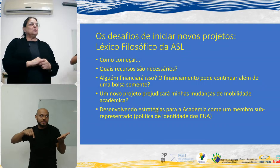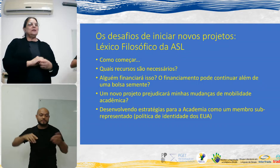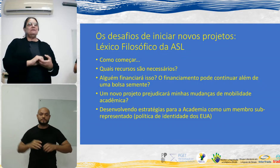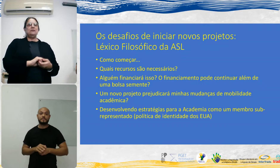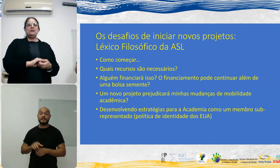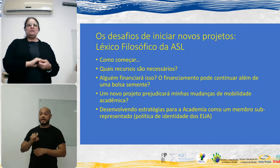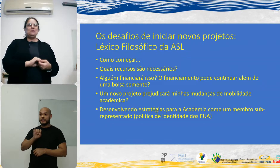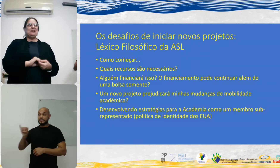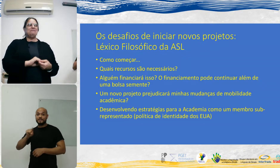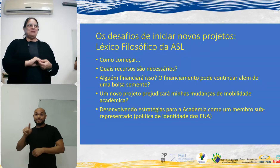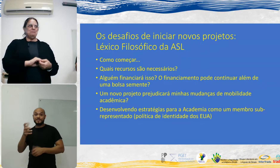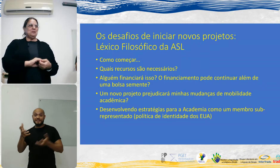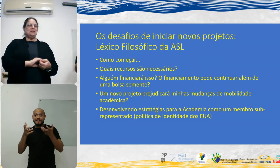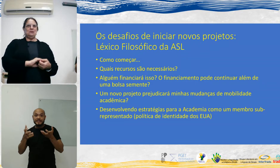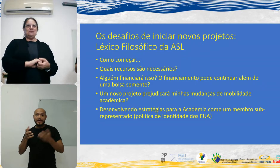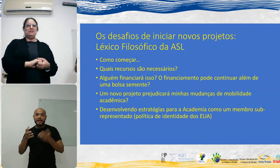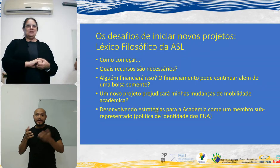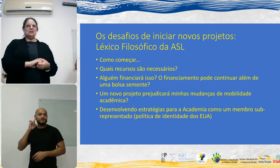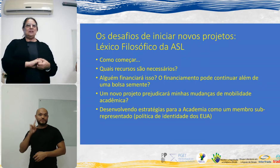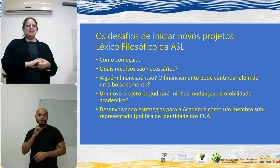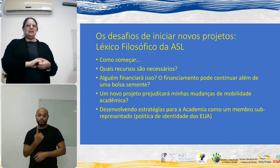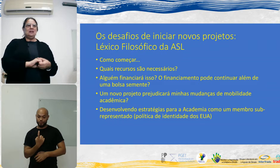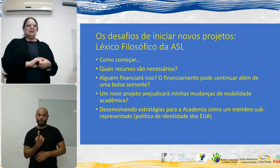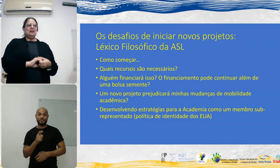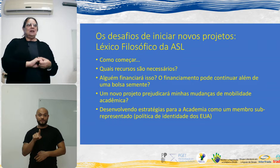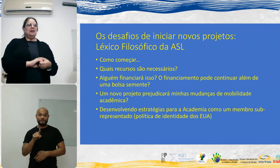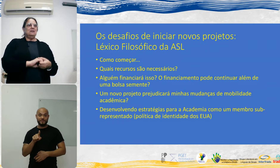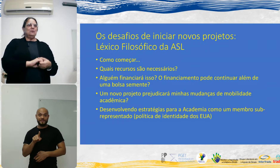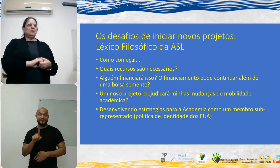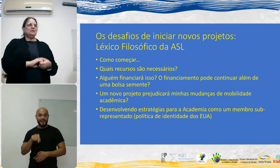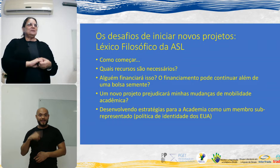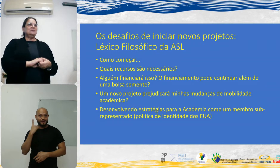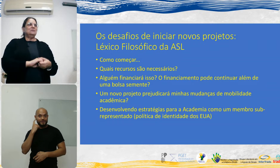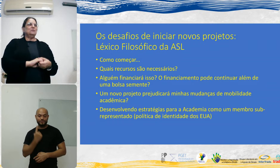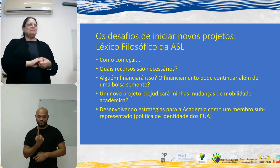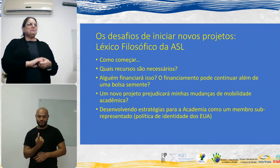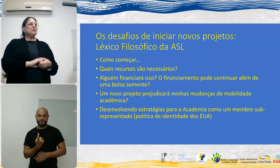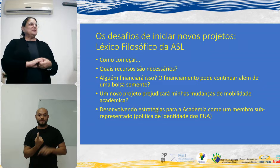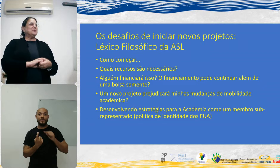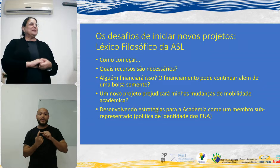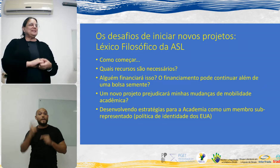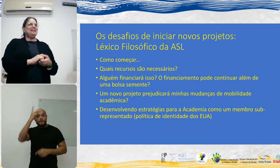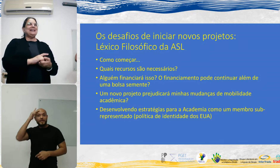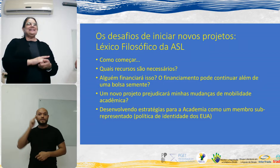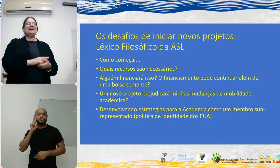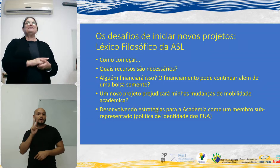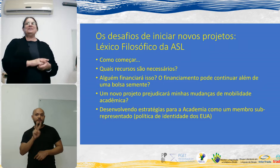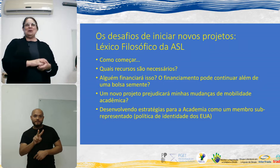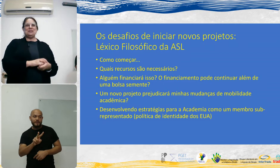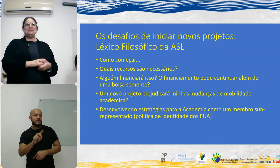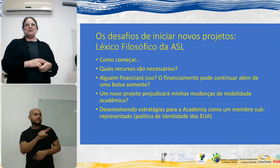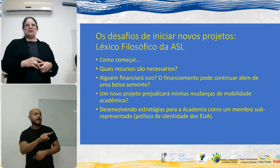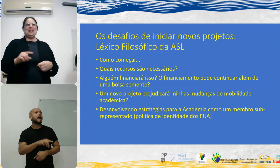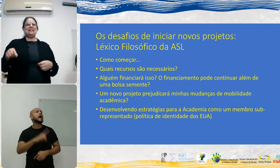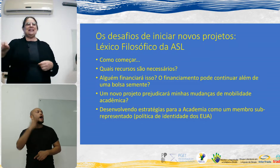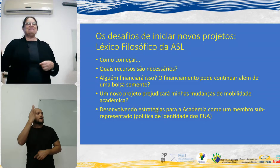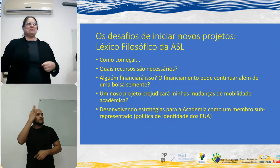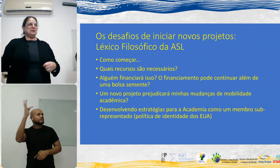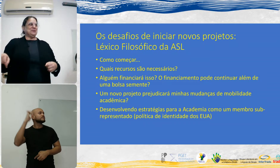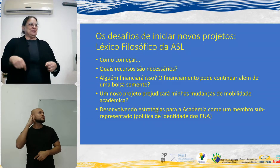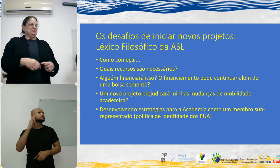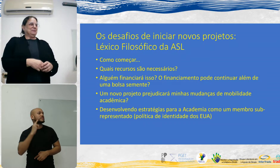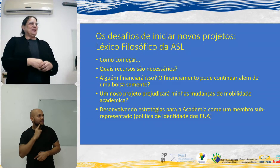you're one of very few deaf people in your field, everyone's remembering you as that deaf philosopher, that